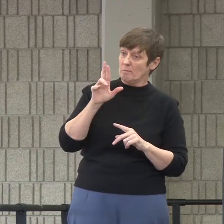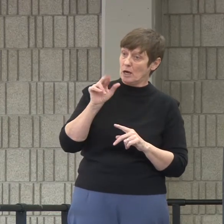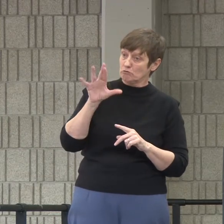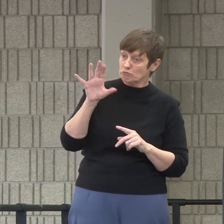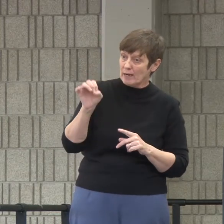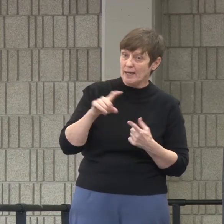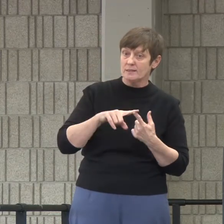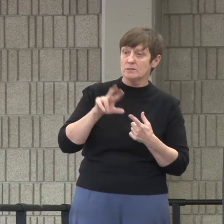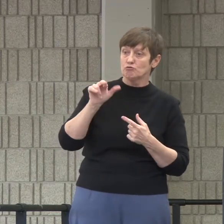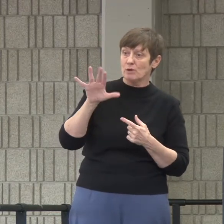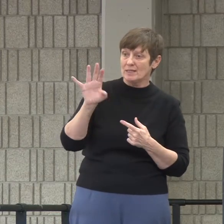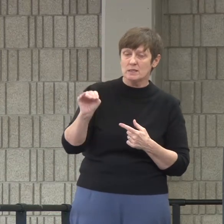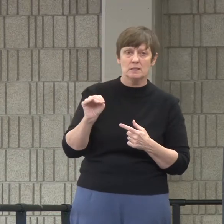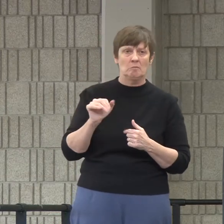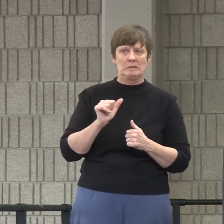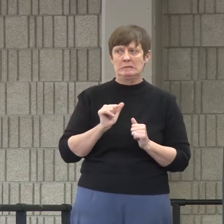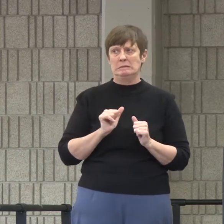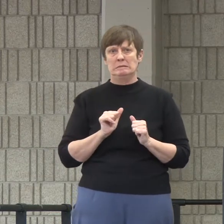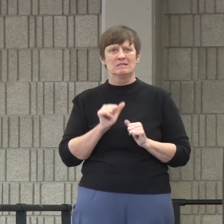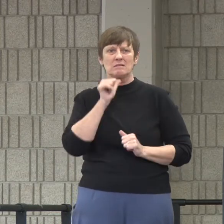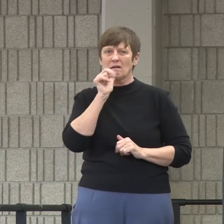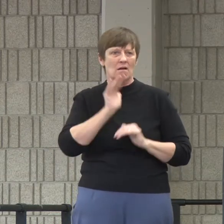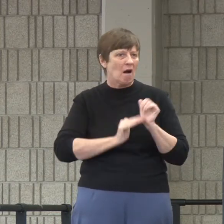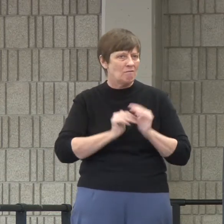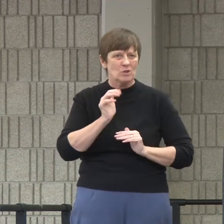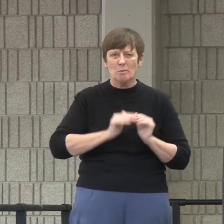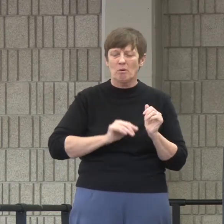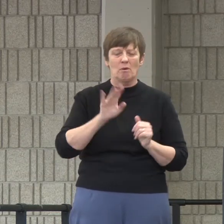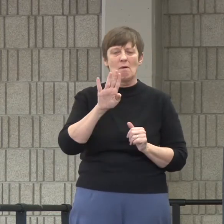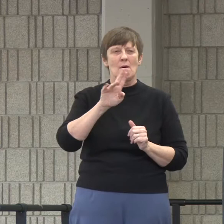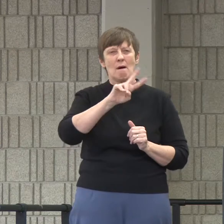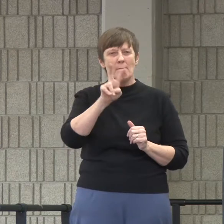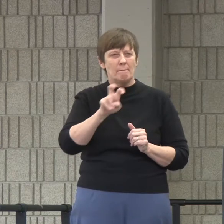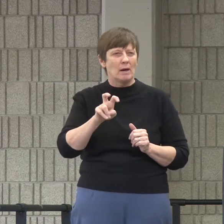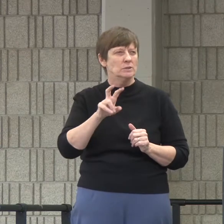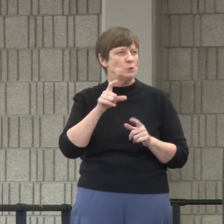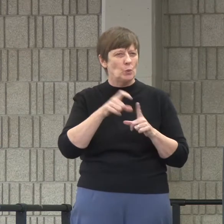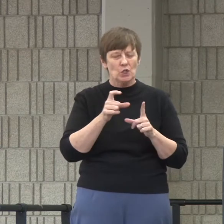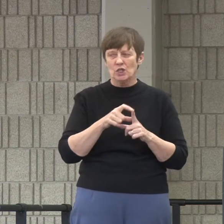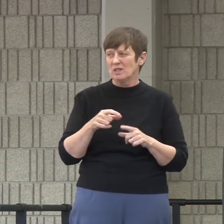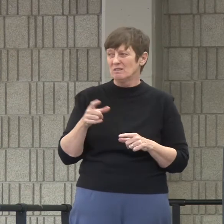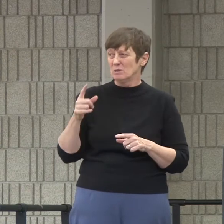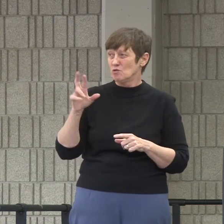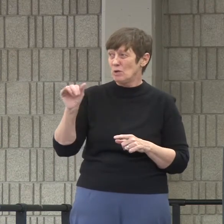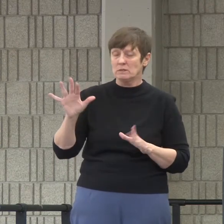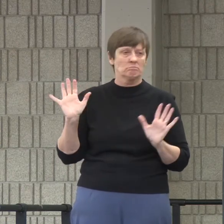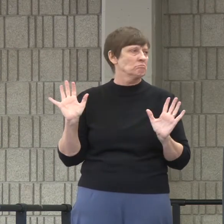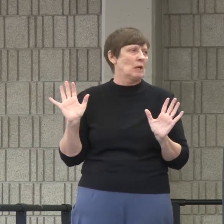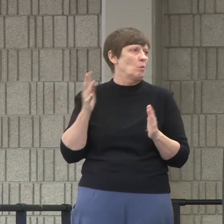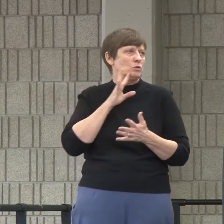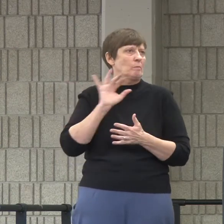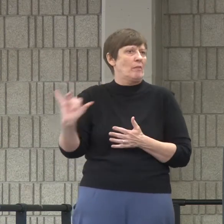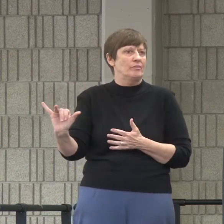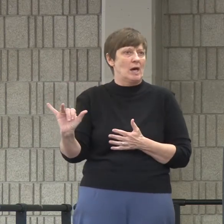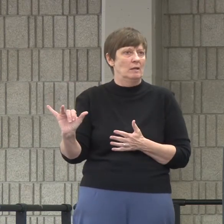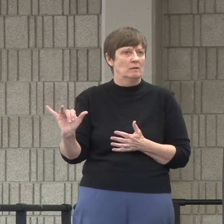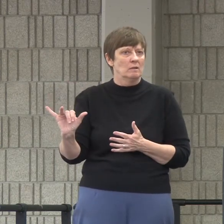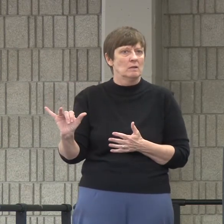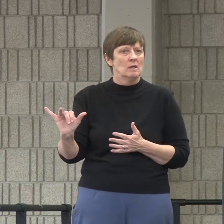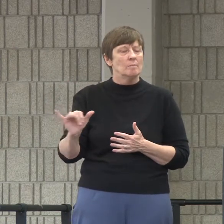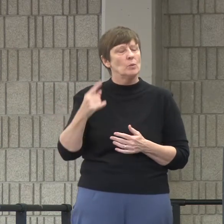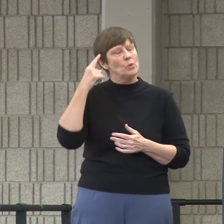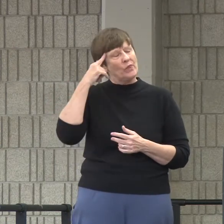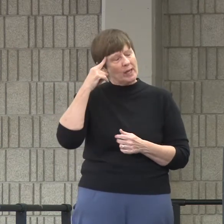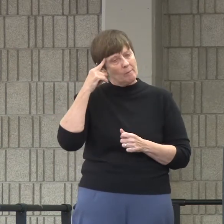racism, it's very uncomfortable. Those words are buzzwords, they make people uncomfortable. But when you think about the struggle against